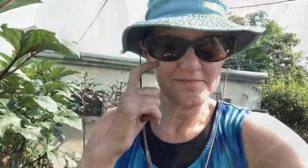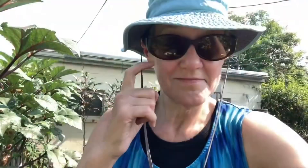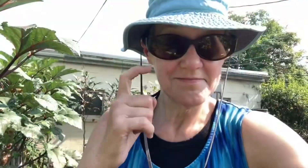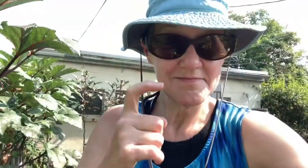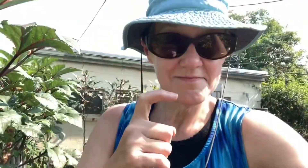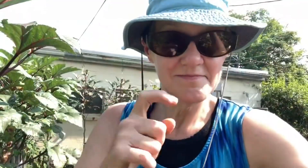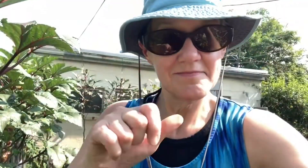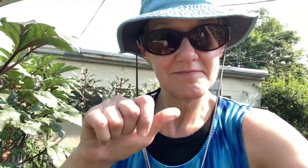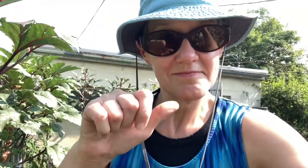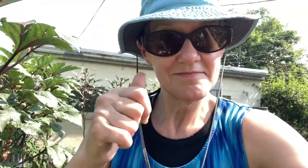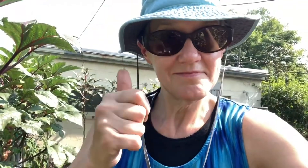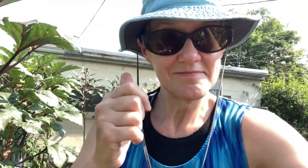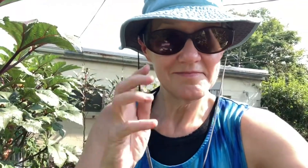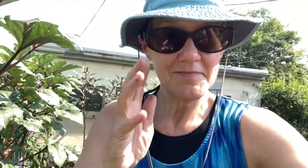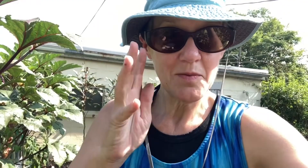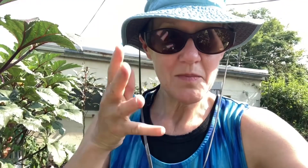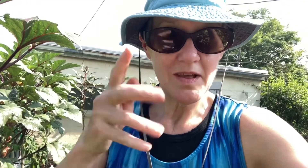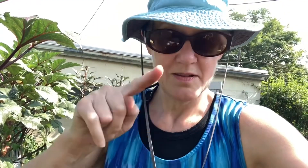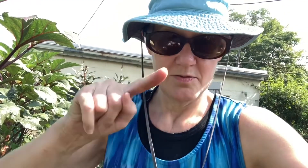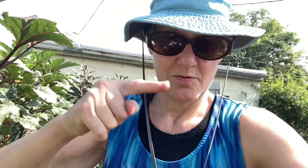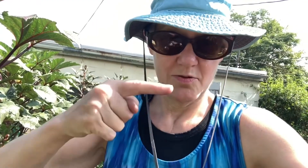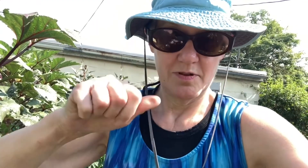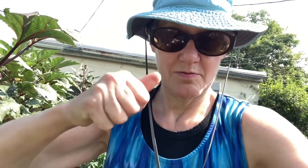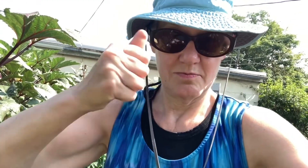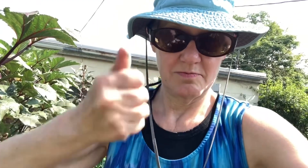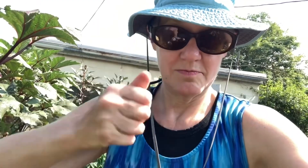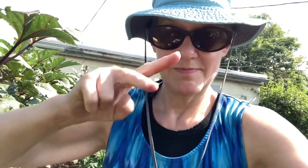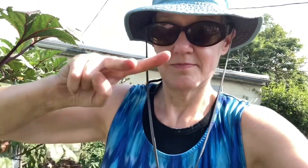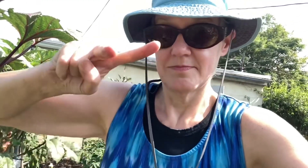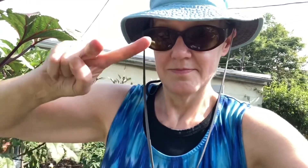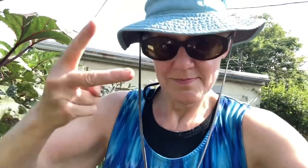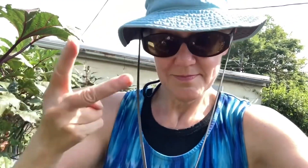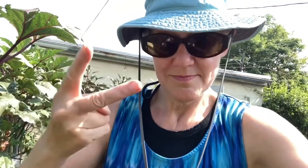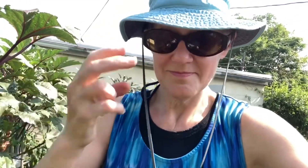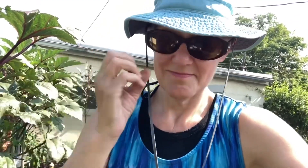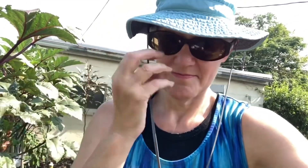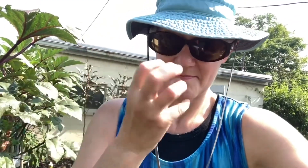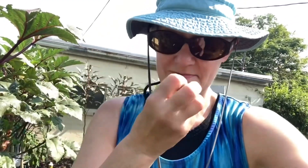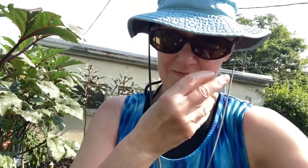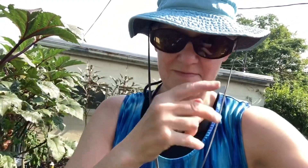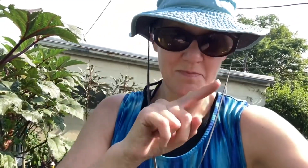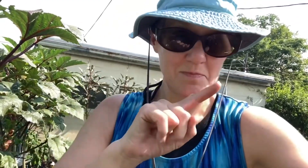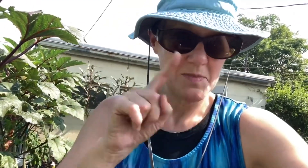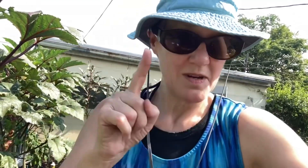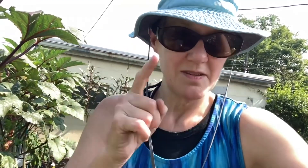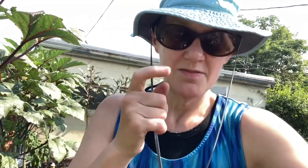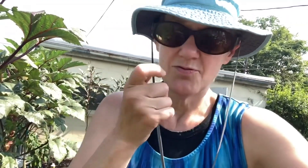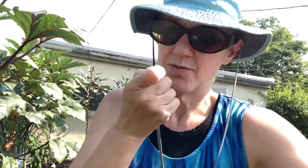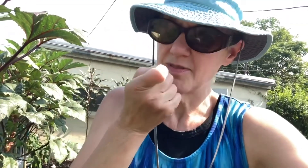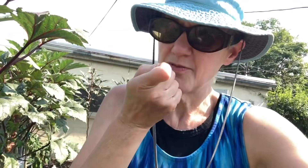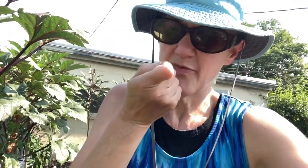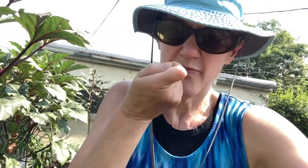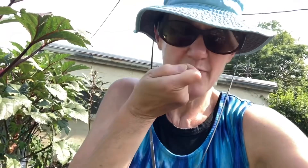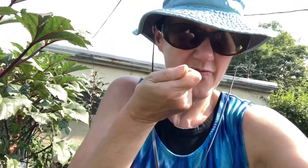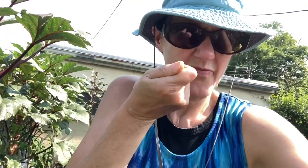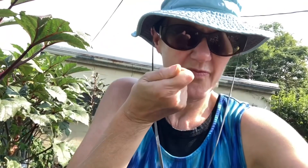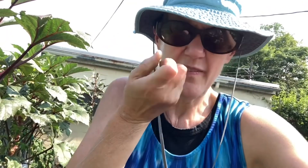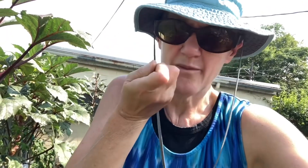So I notice the rest of my plants are setting their second set of fruit. But there's just a